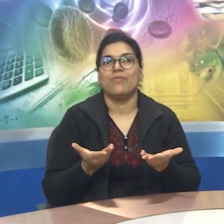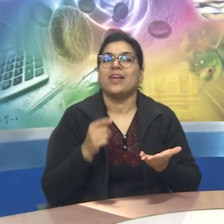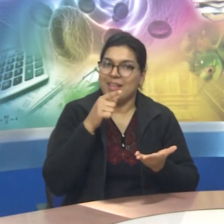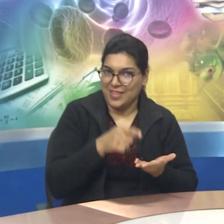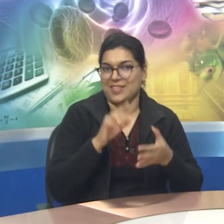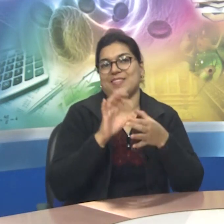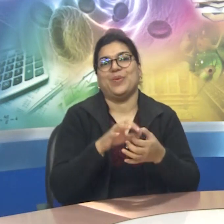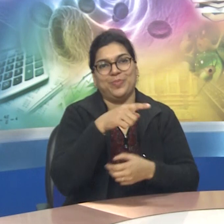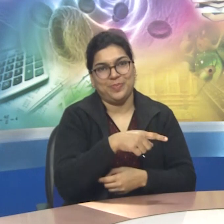easy.